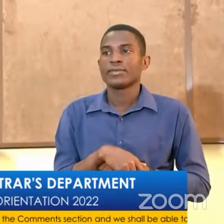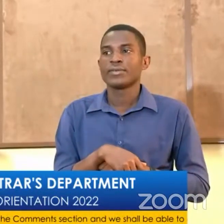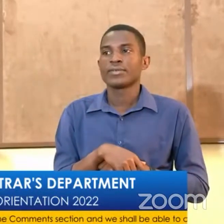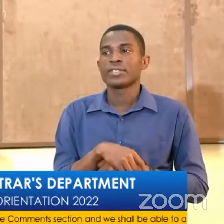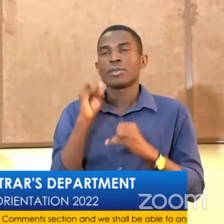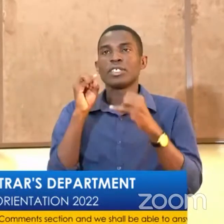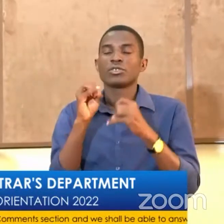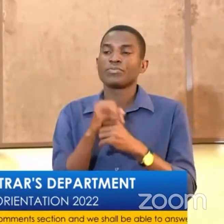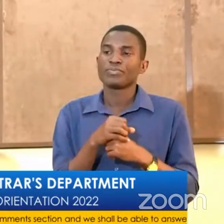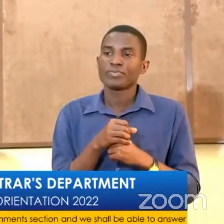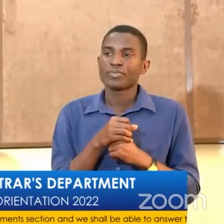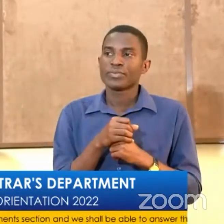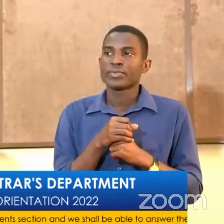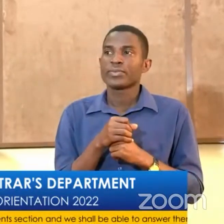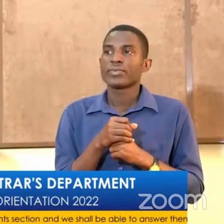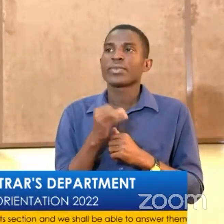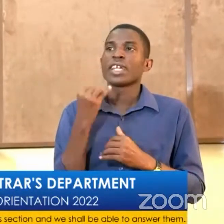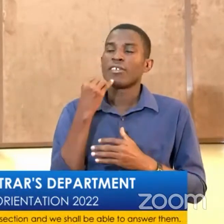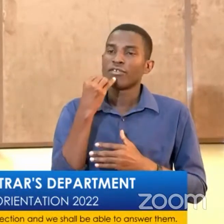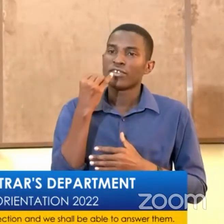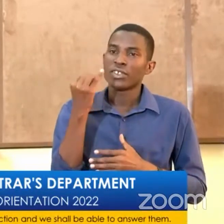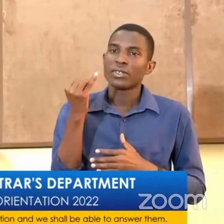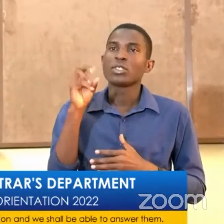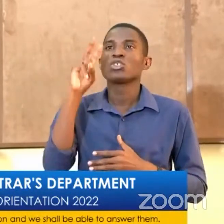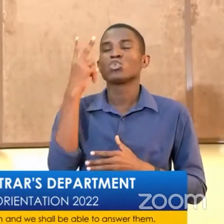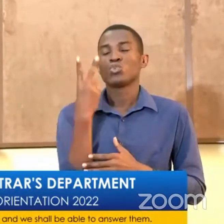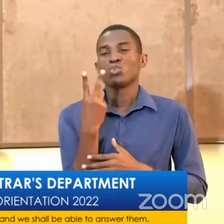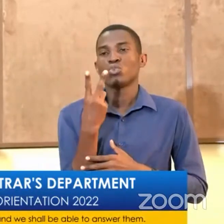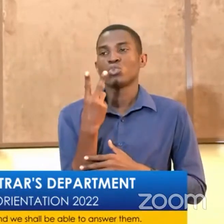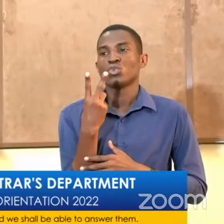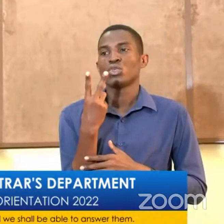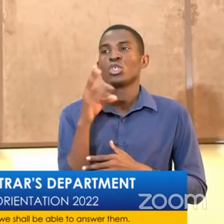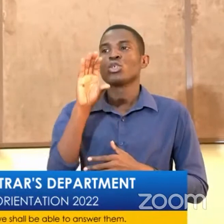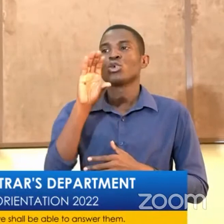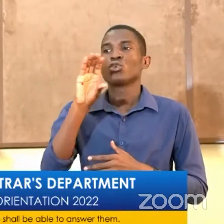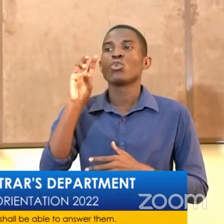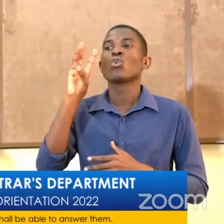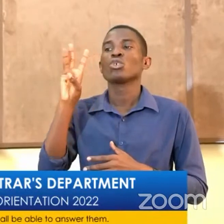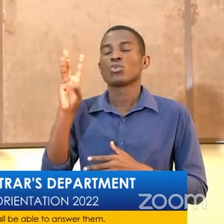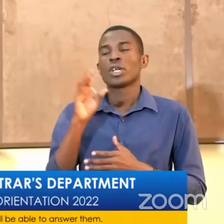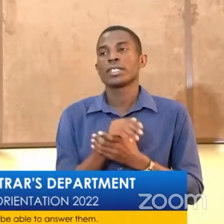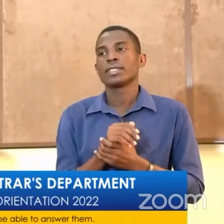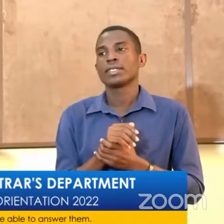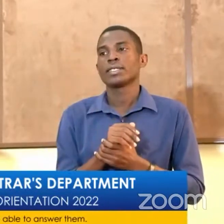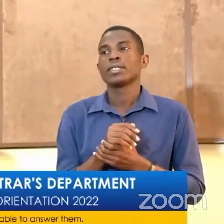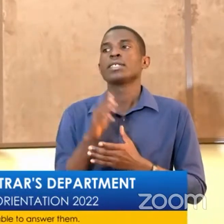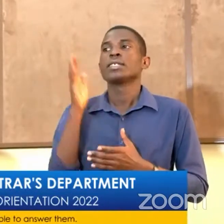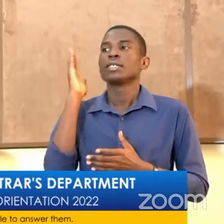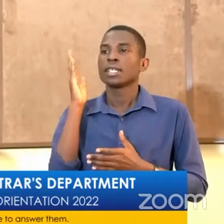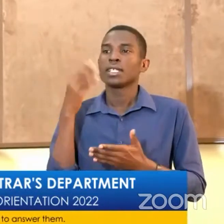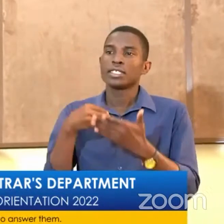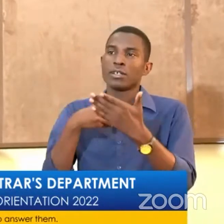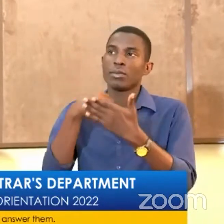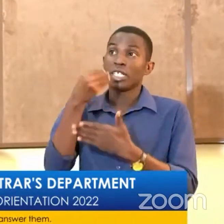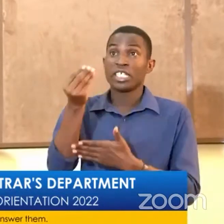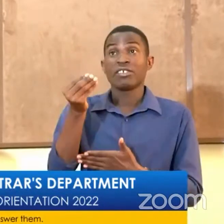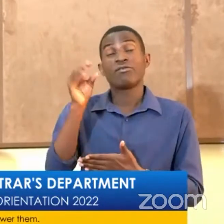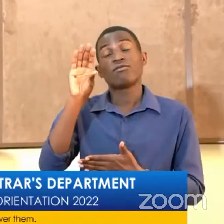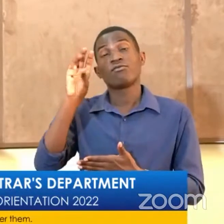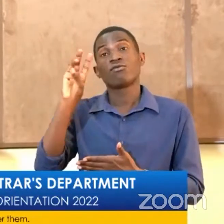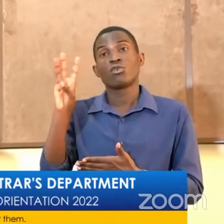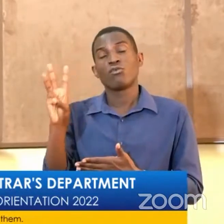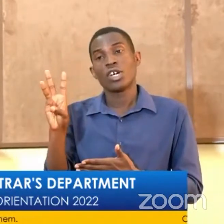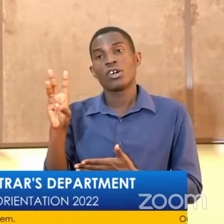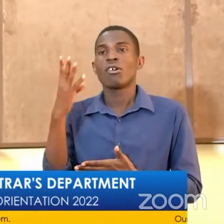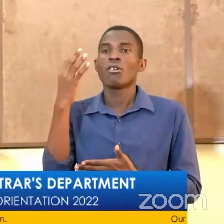final examination. And I have said 2 courseworks. So the lecturer may give 4, the lecturer may